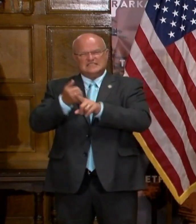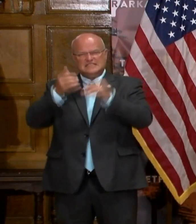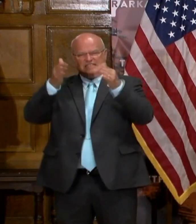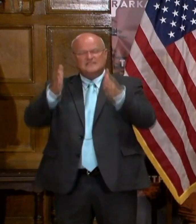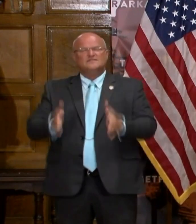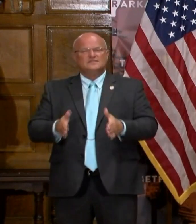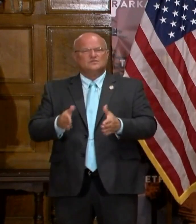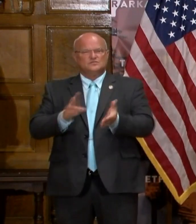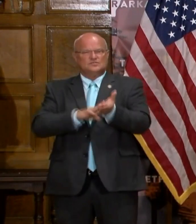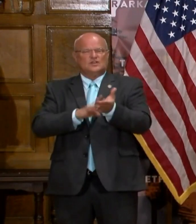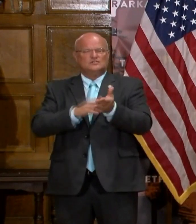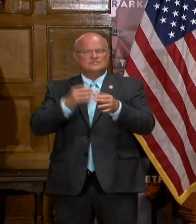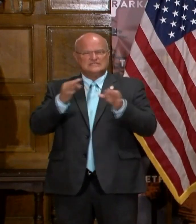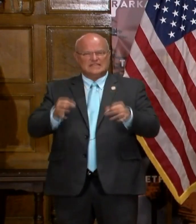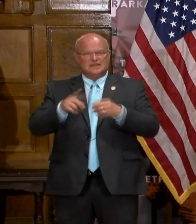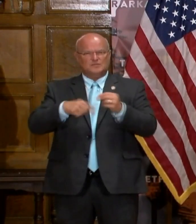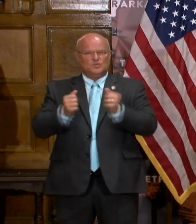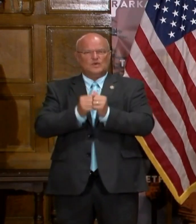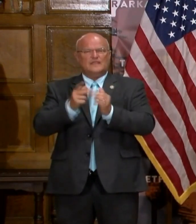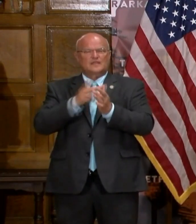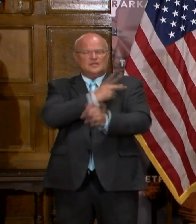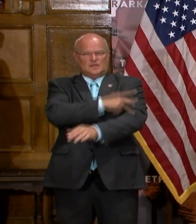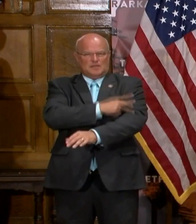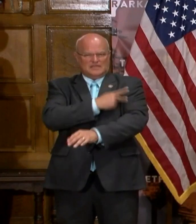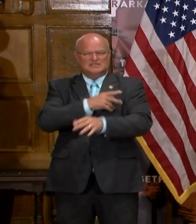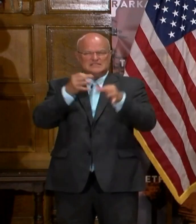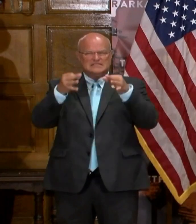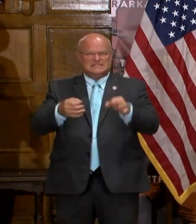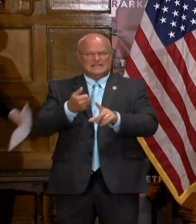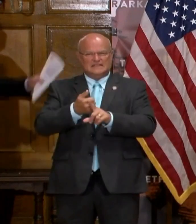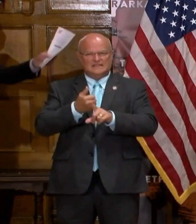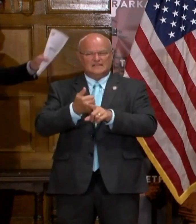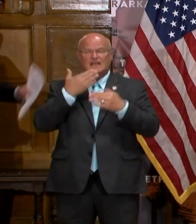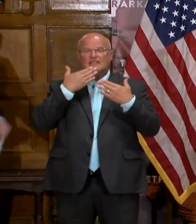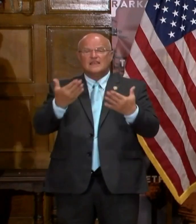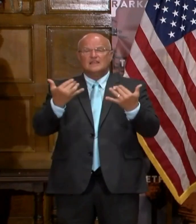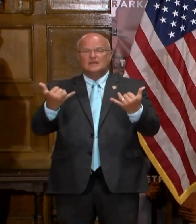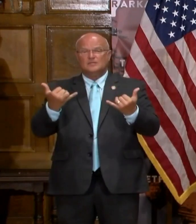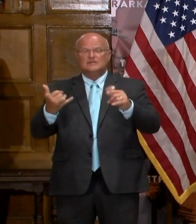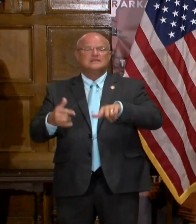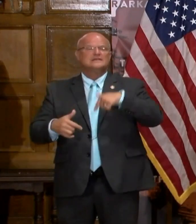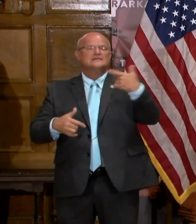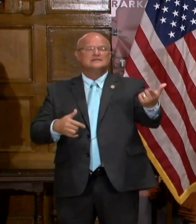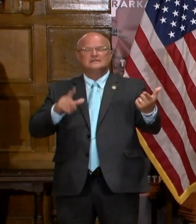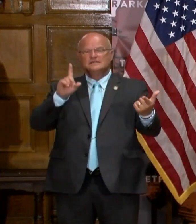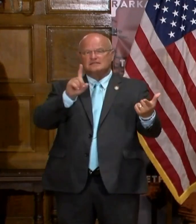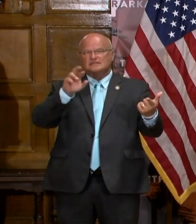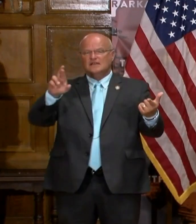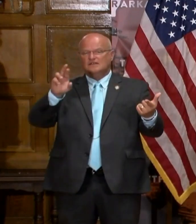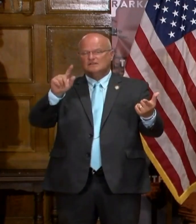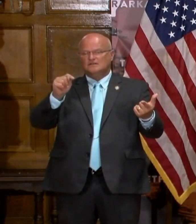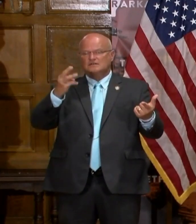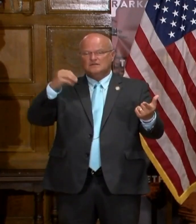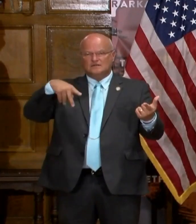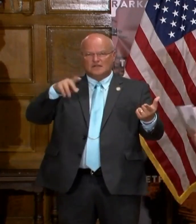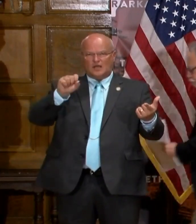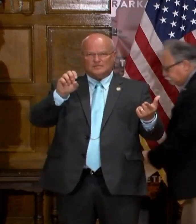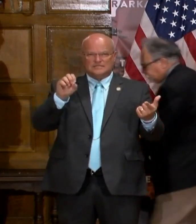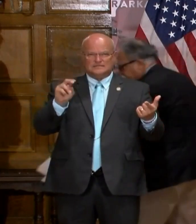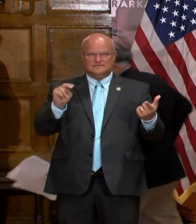their patients. So thank you very much. I will now turn it over to Dr. Thompson.